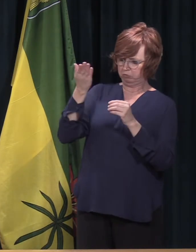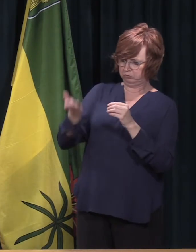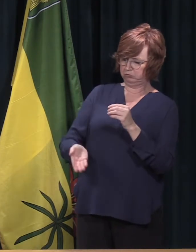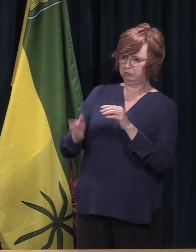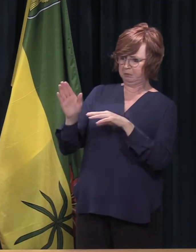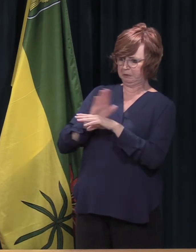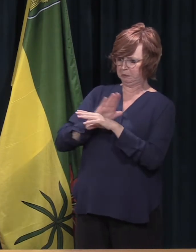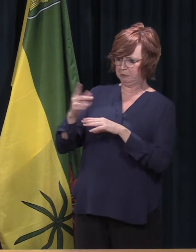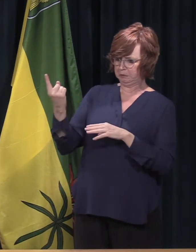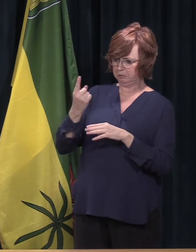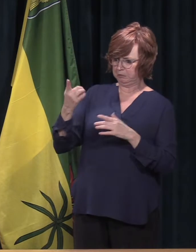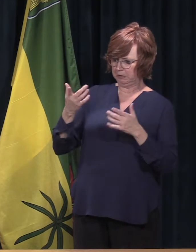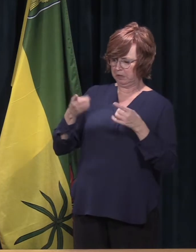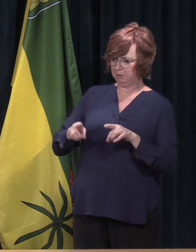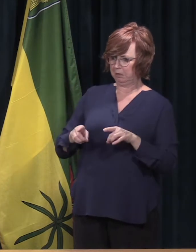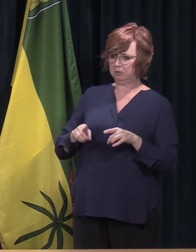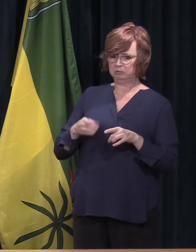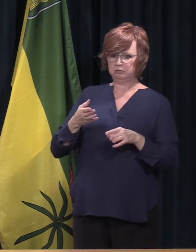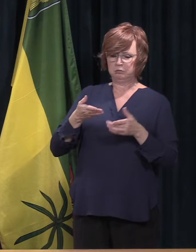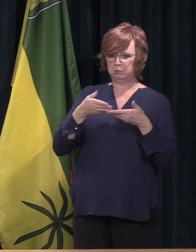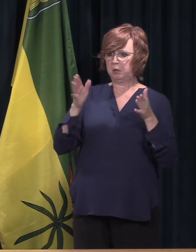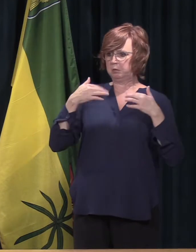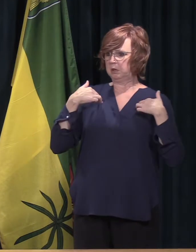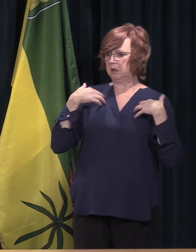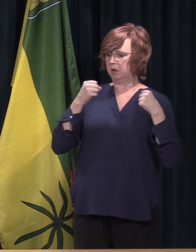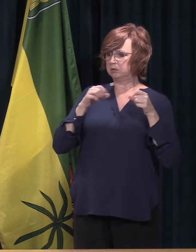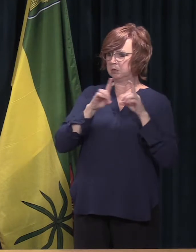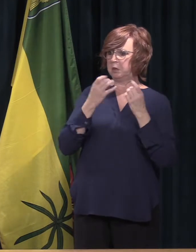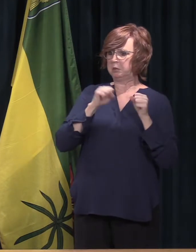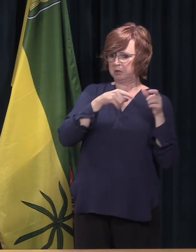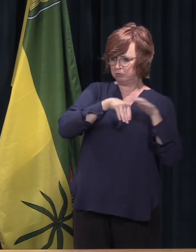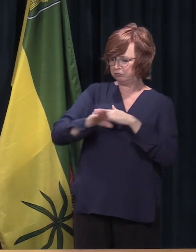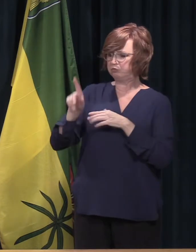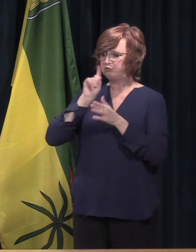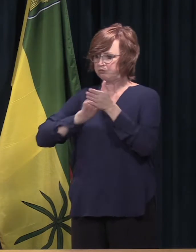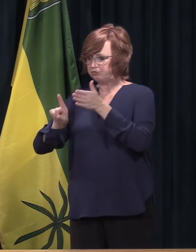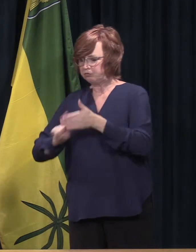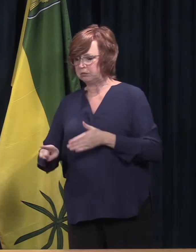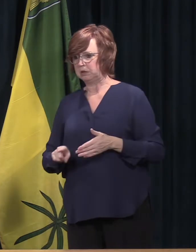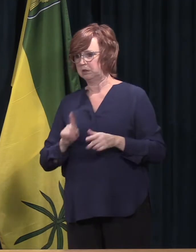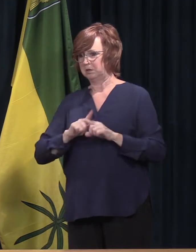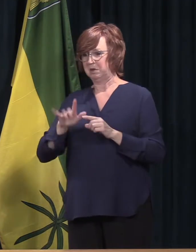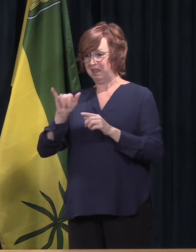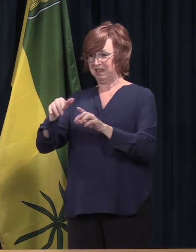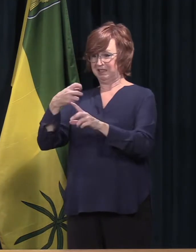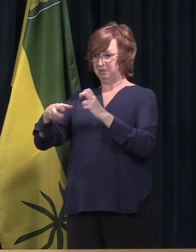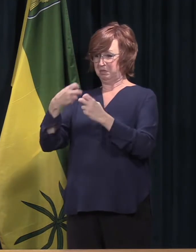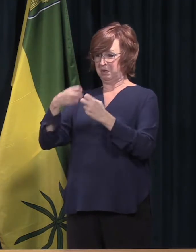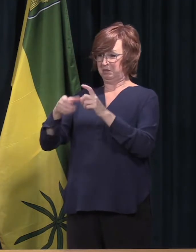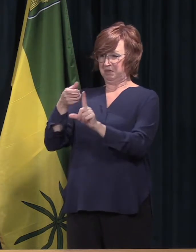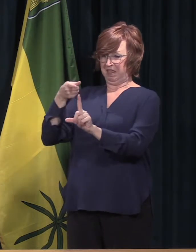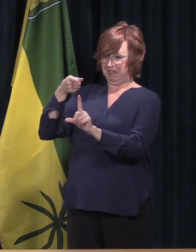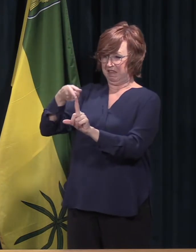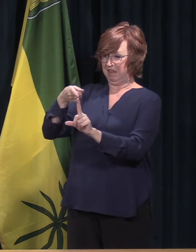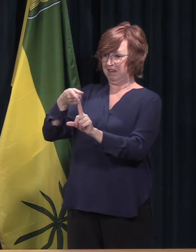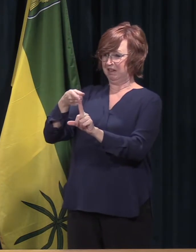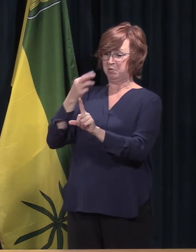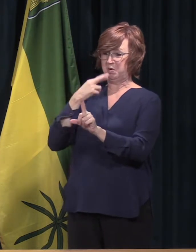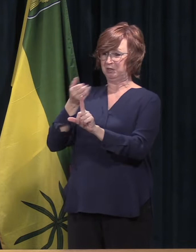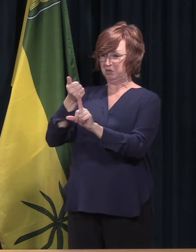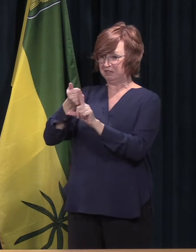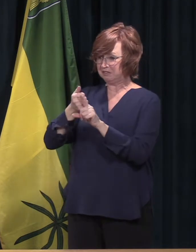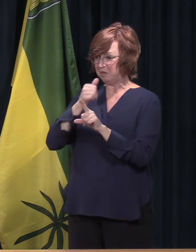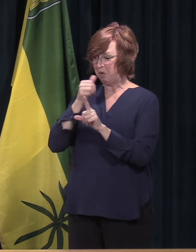say that businesses are one thing. They themselves don't pose any inherent risk. The risk there is from crowding. And